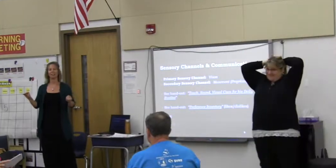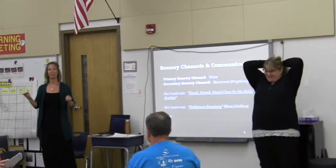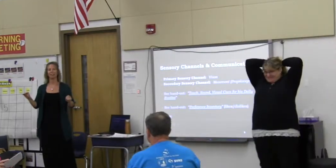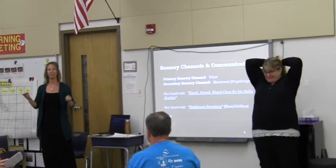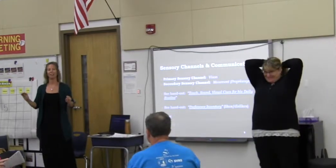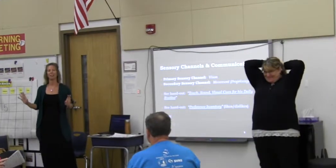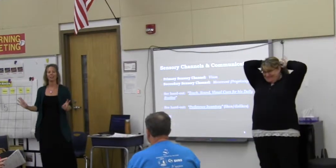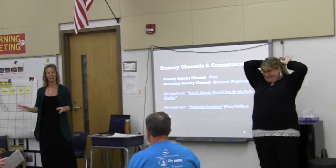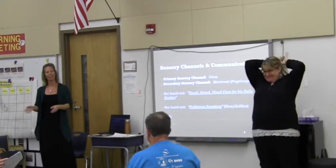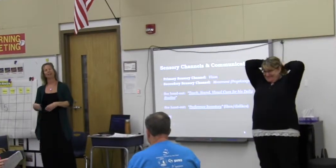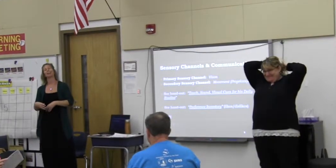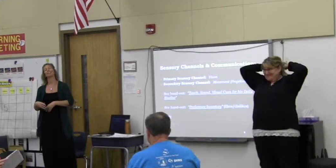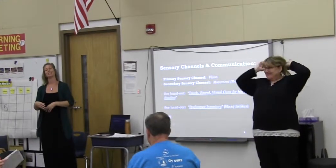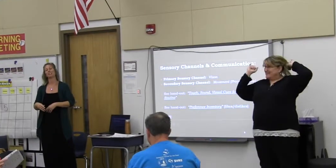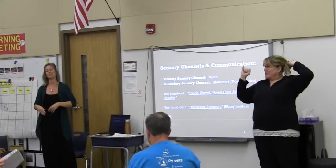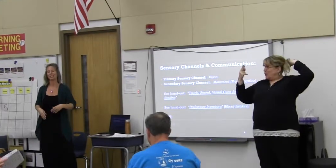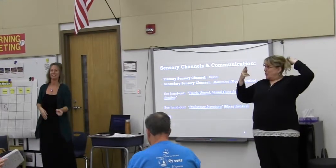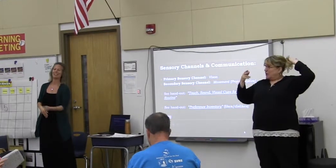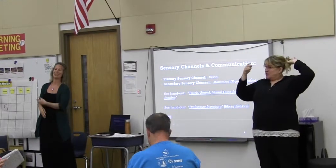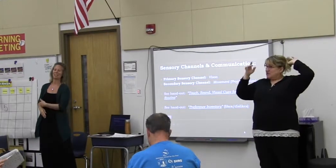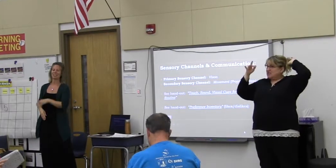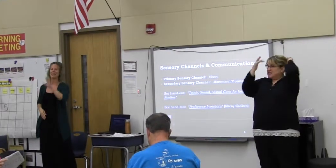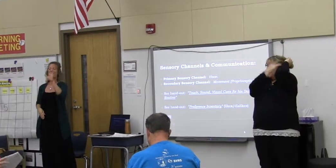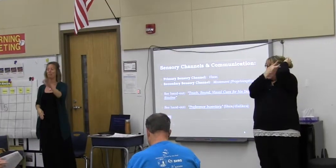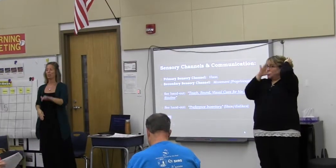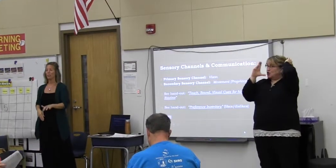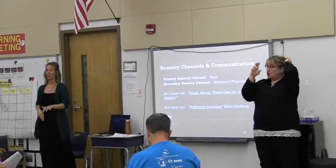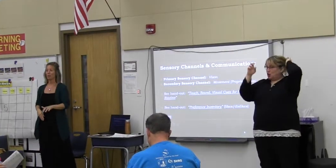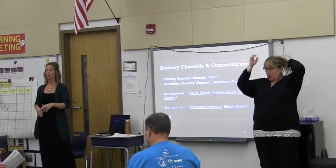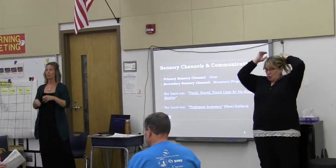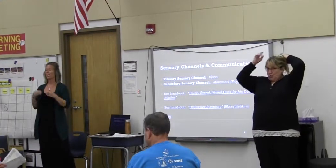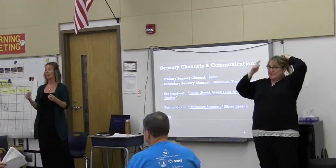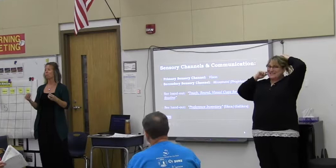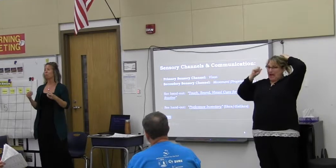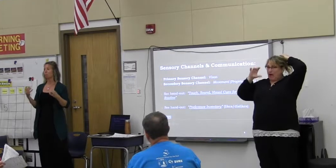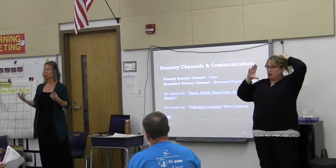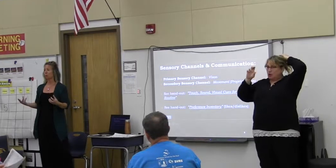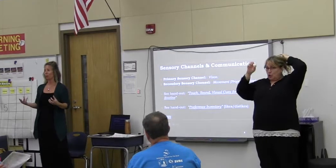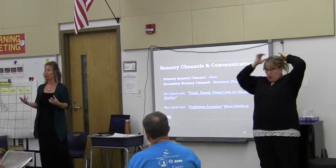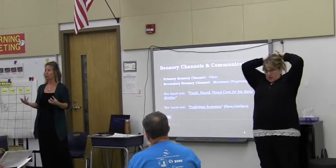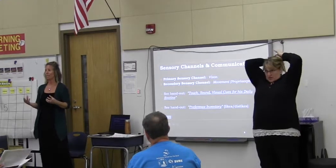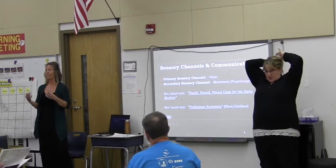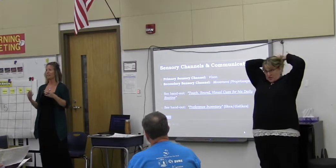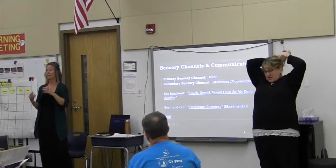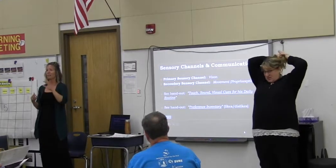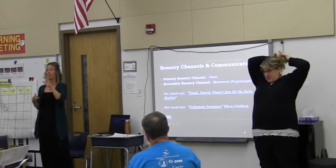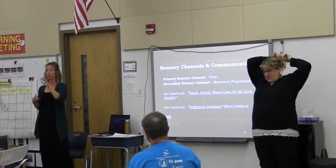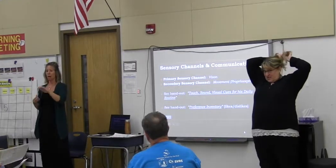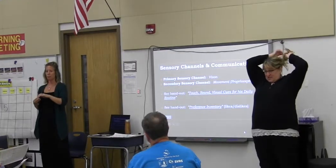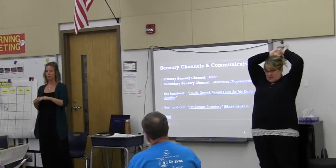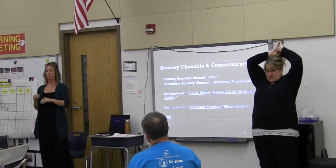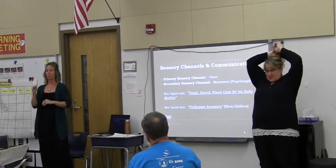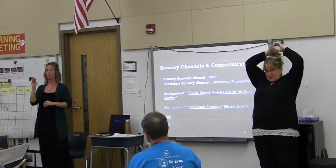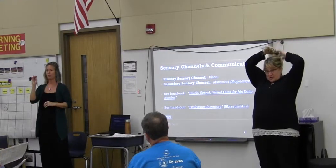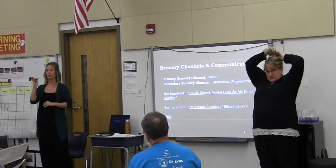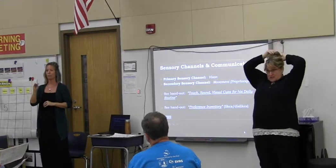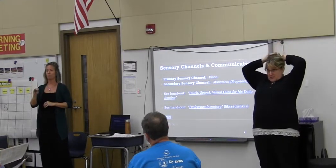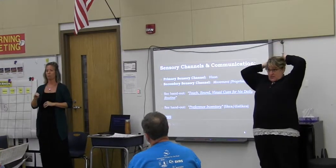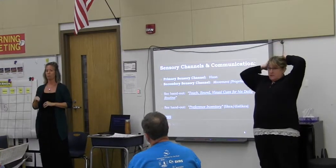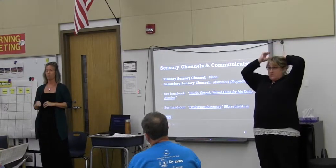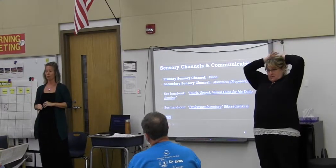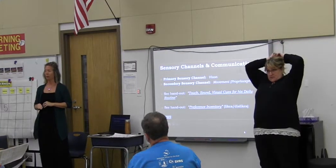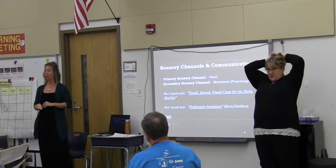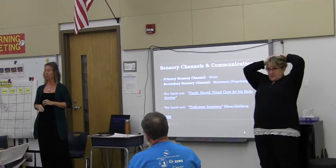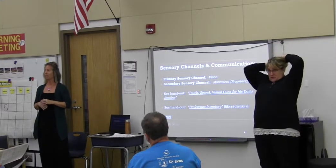Johann's touch cues, sound cues. If you look at those, he has more visual cues. He has some objects as well as